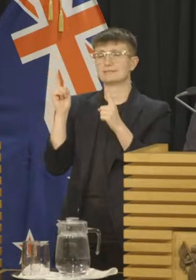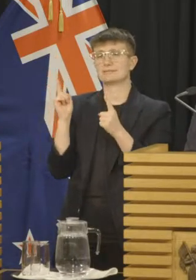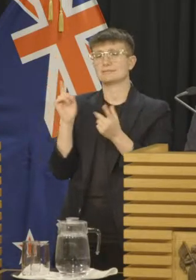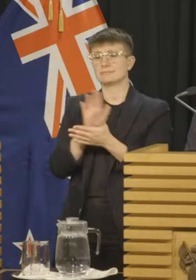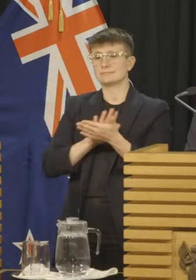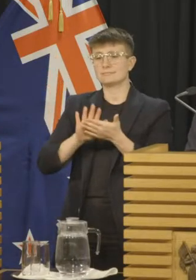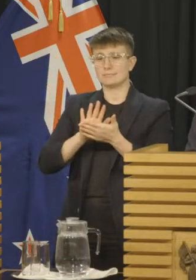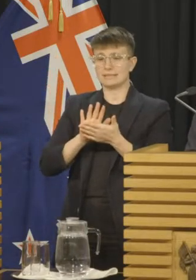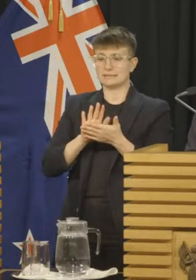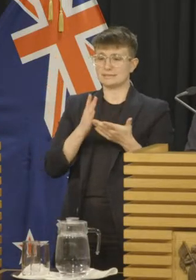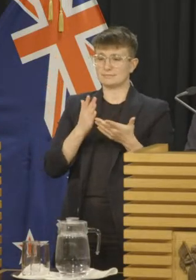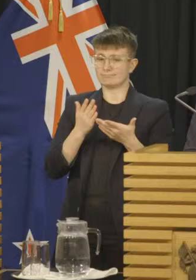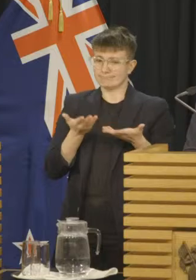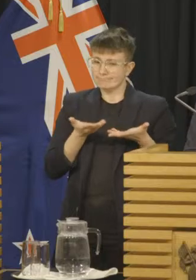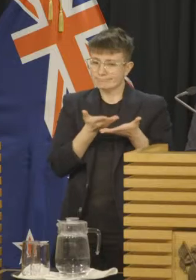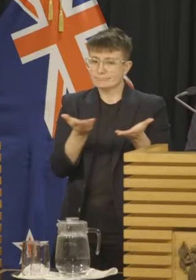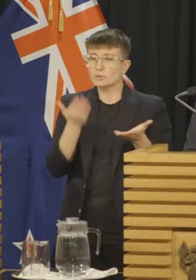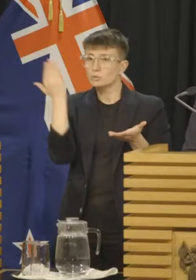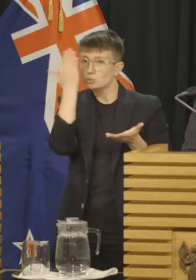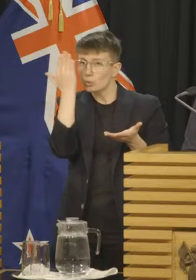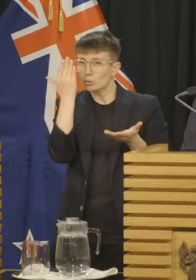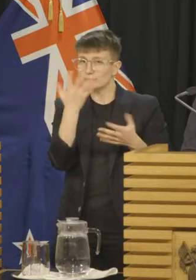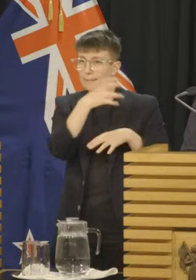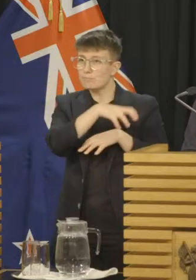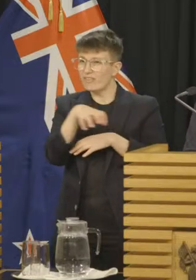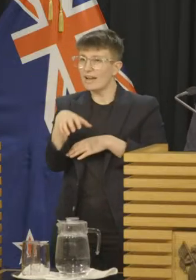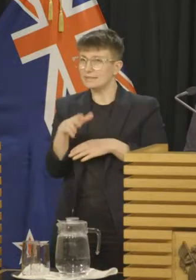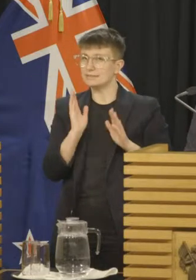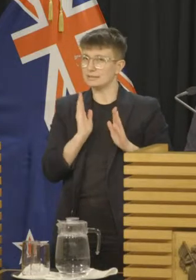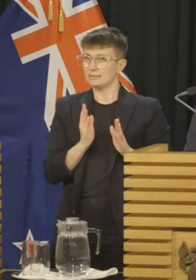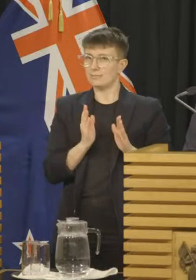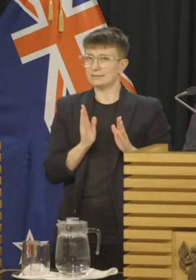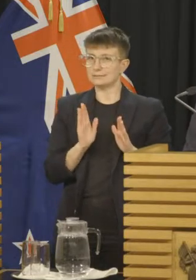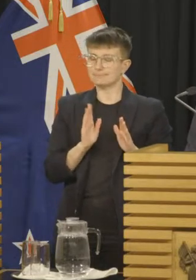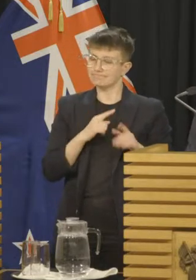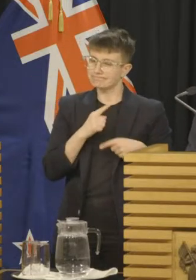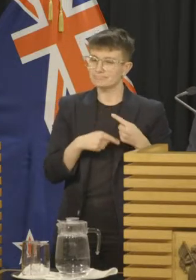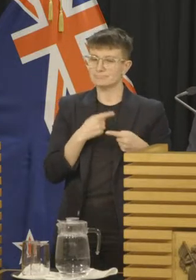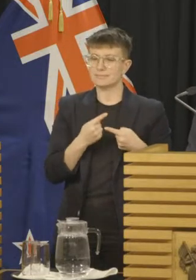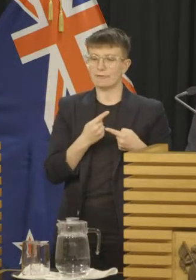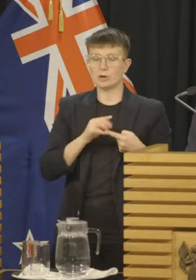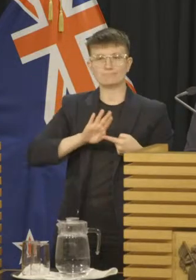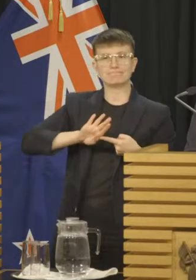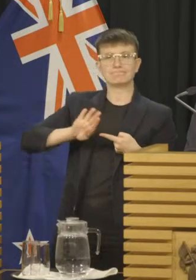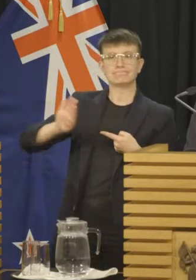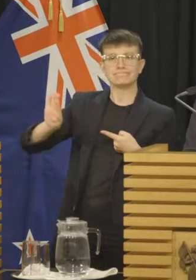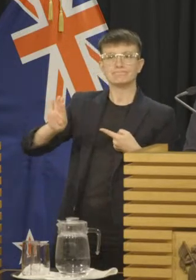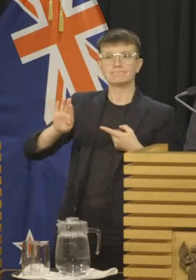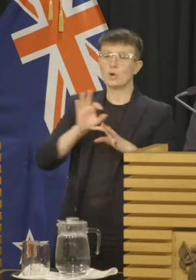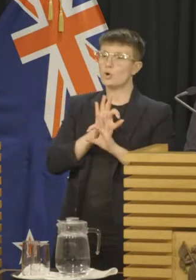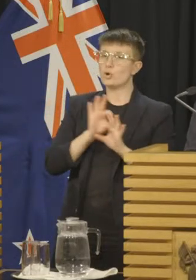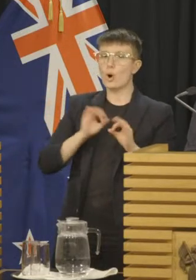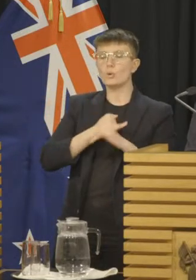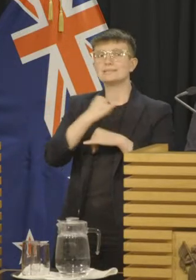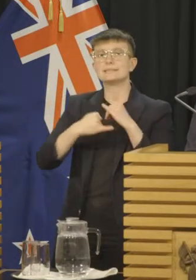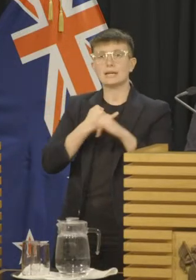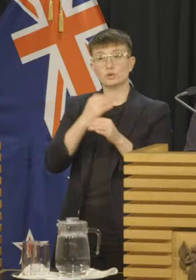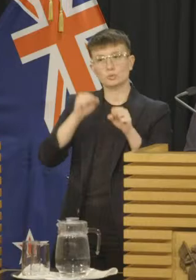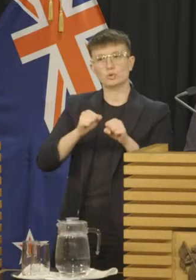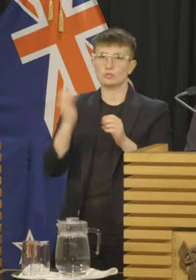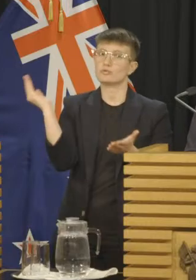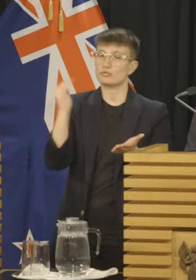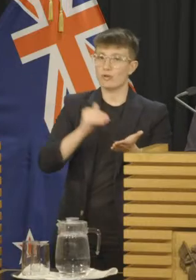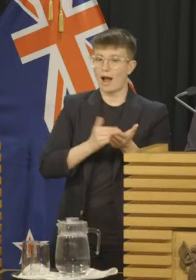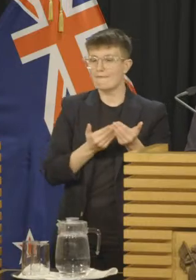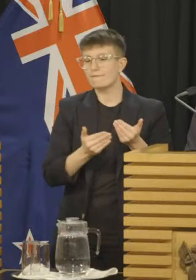expecting providers to plan for no additional international students for the rest of this year, with a view